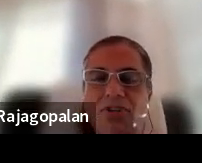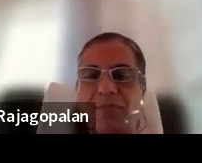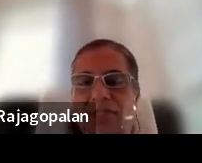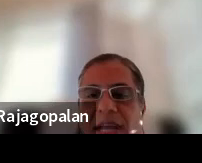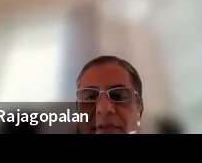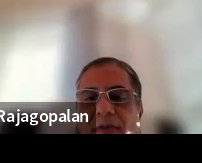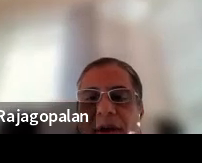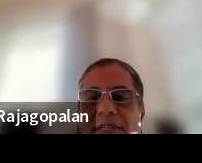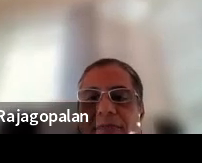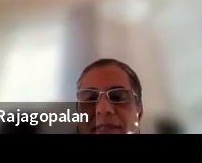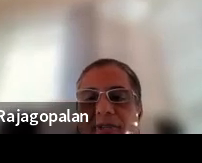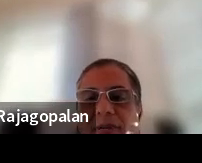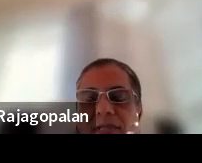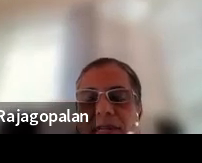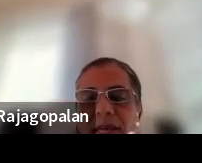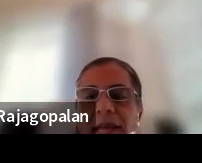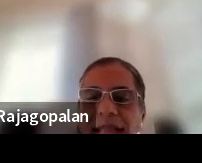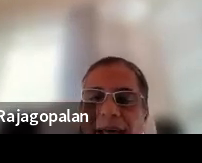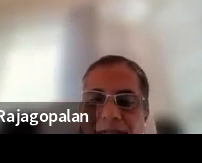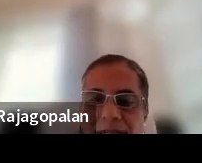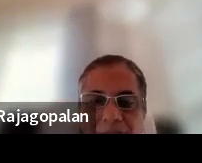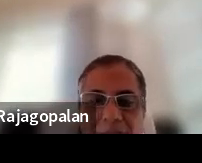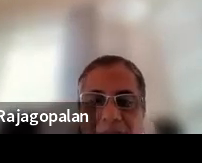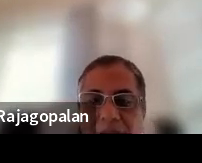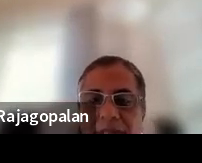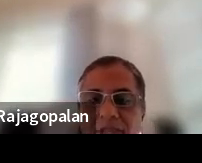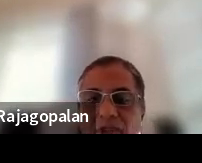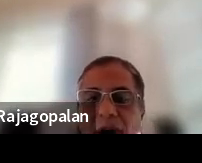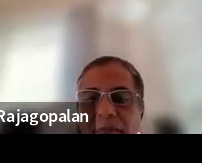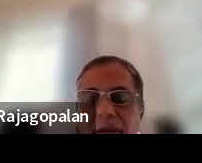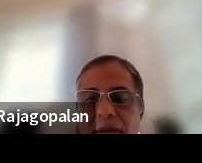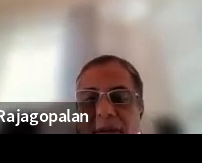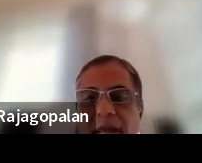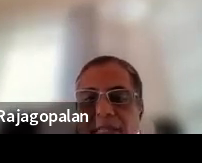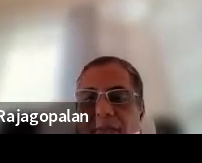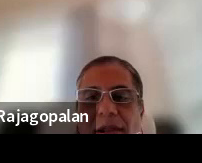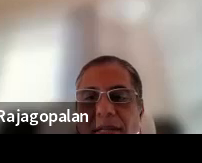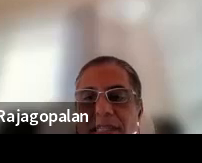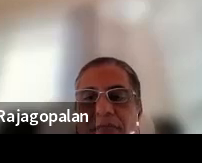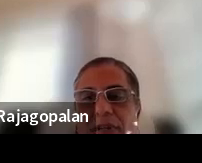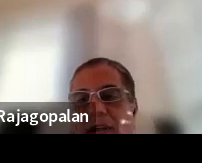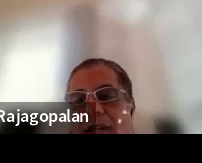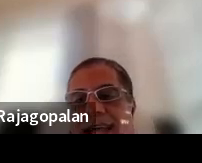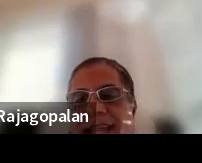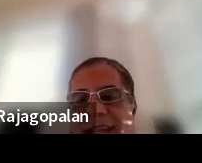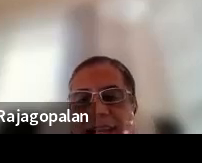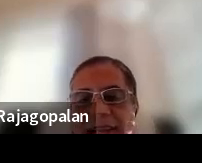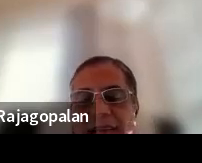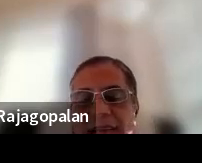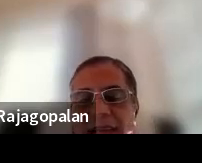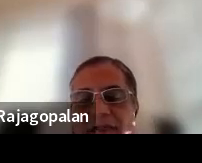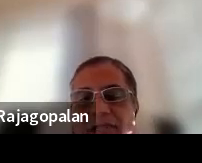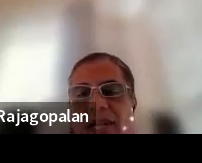meet the response time requirements for my situation, that is the team I'd like to see show up. Similarly, just because I called